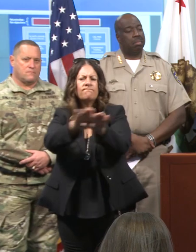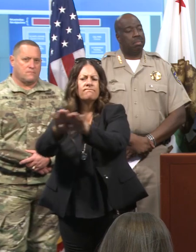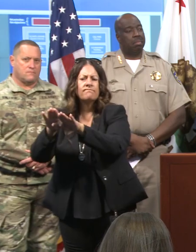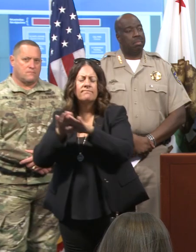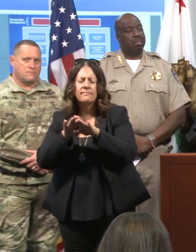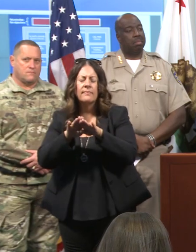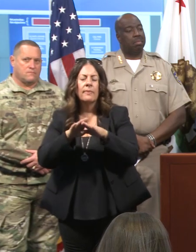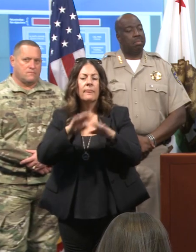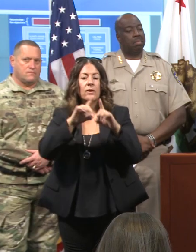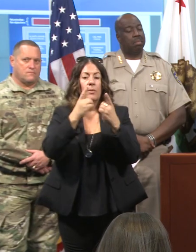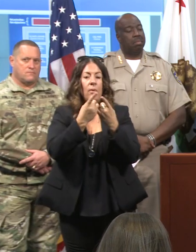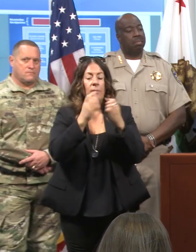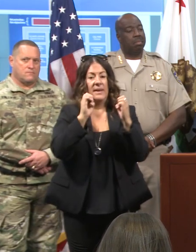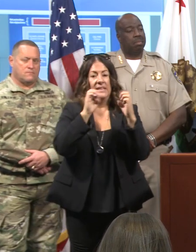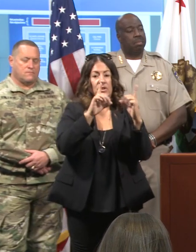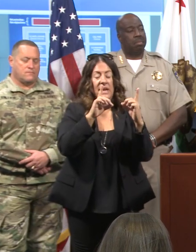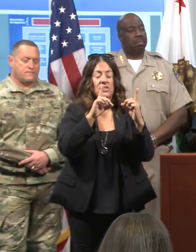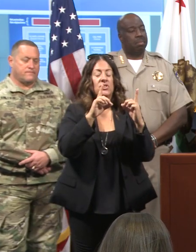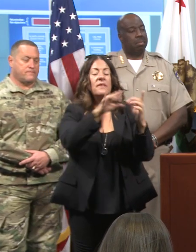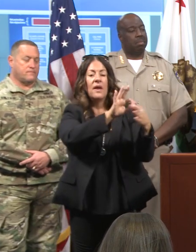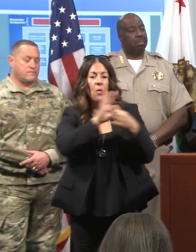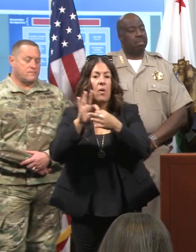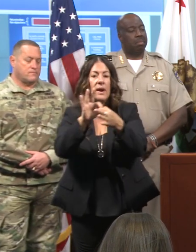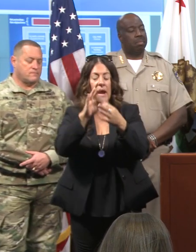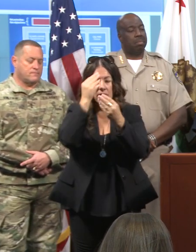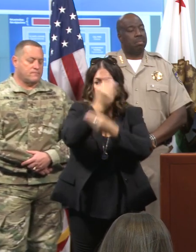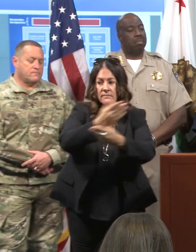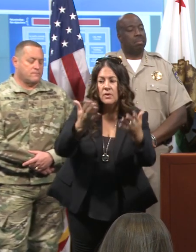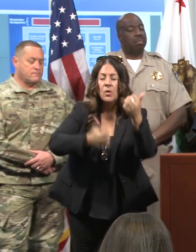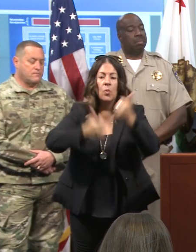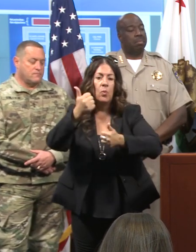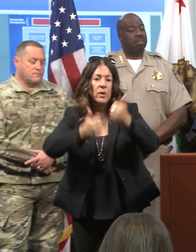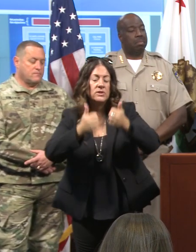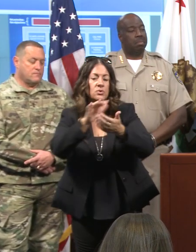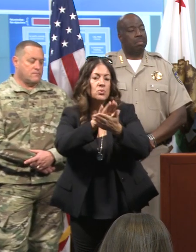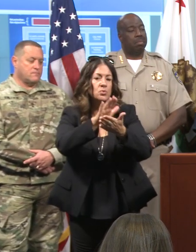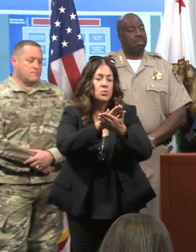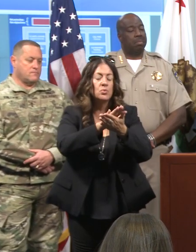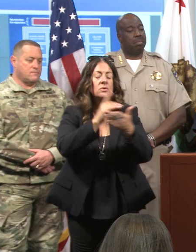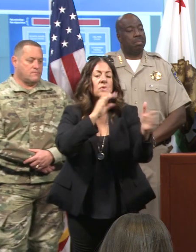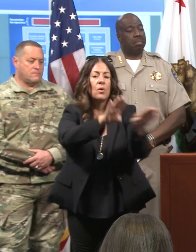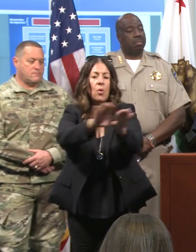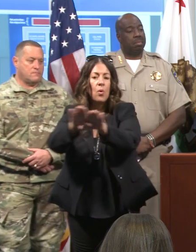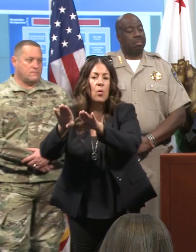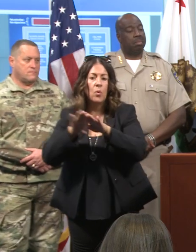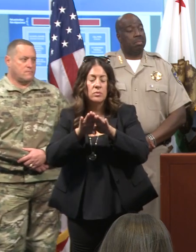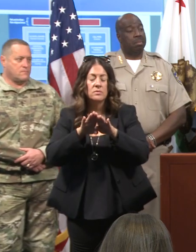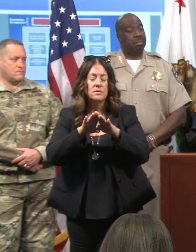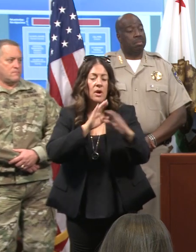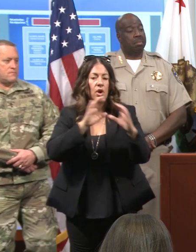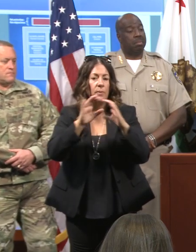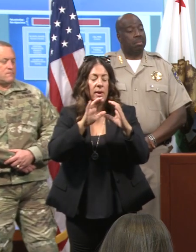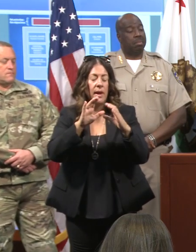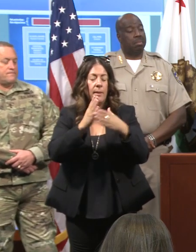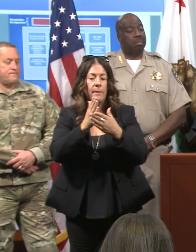and the Department of Education is coordinating school closures with local school districts throughout the area.